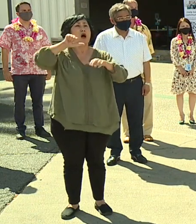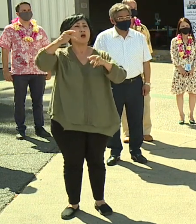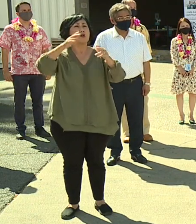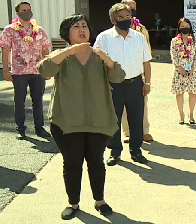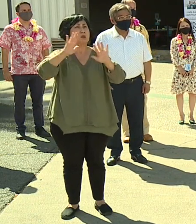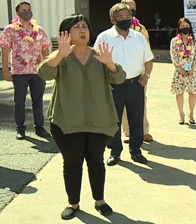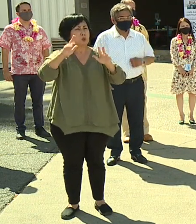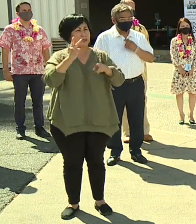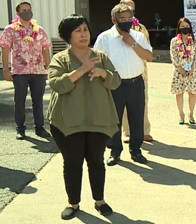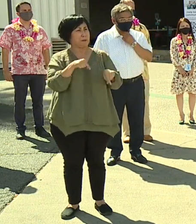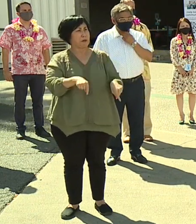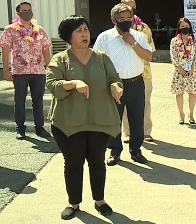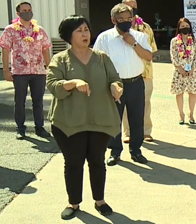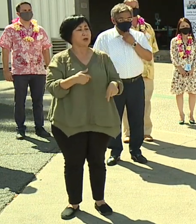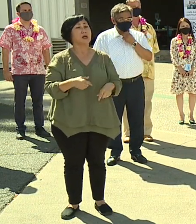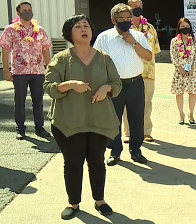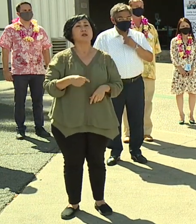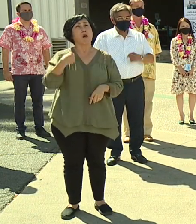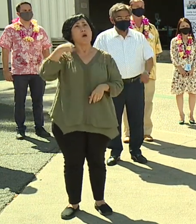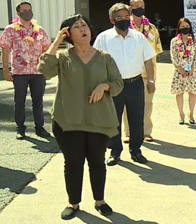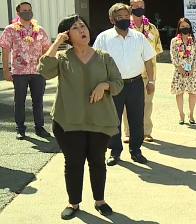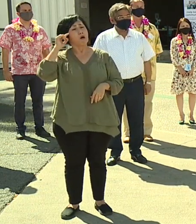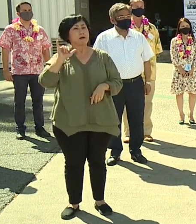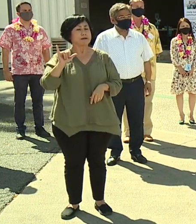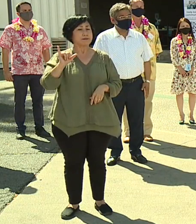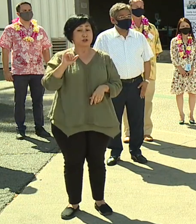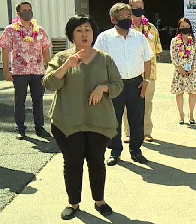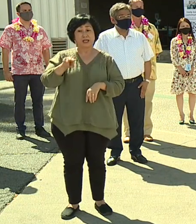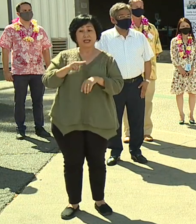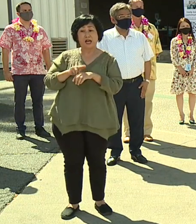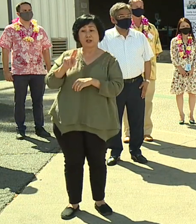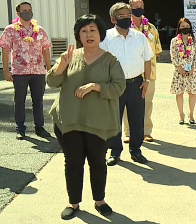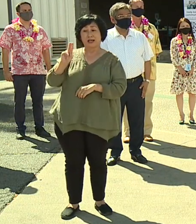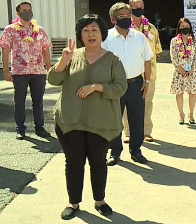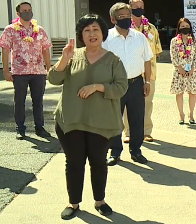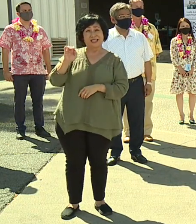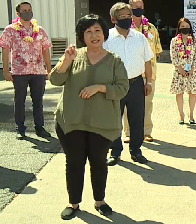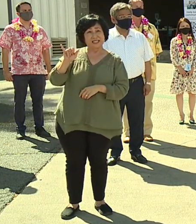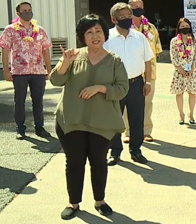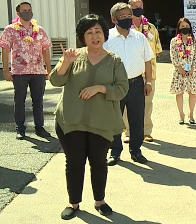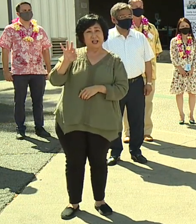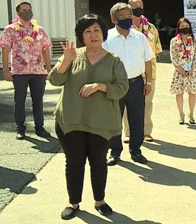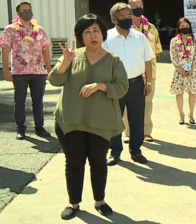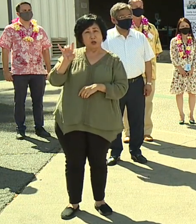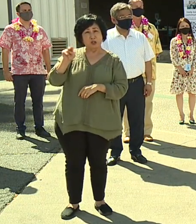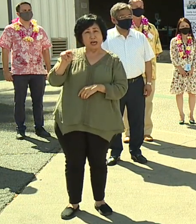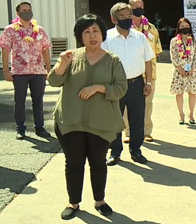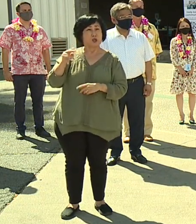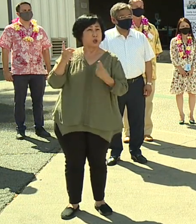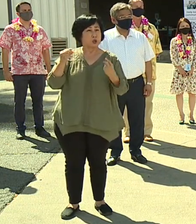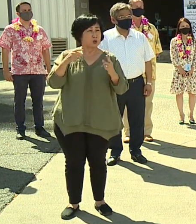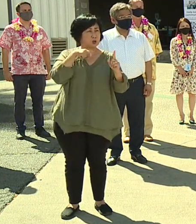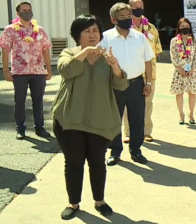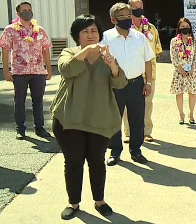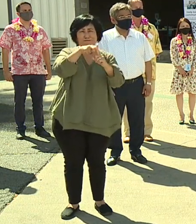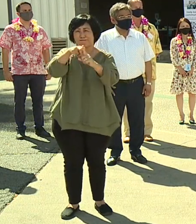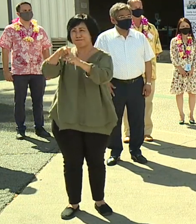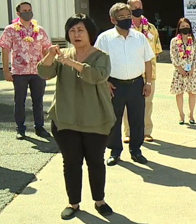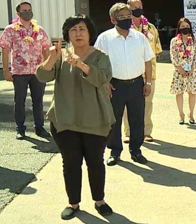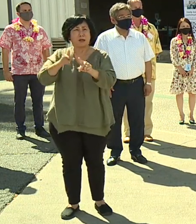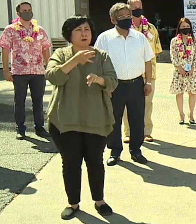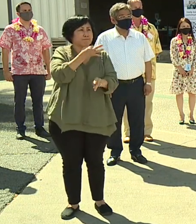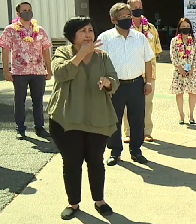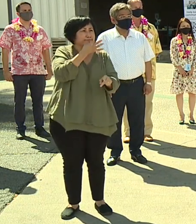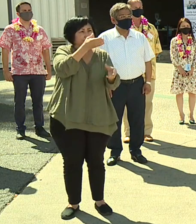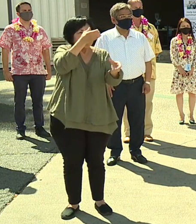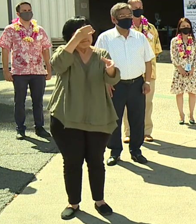with all of that, we tried to, the National Kidney Foundation, mobilize a team of experts,